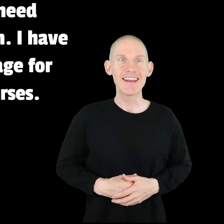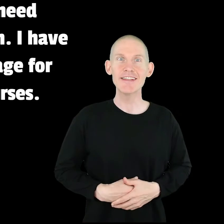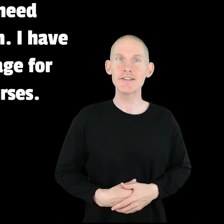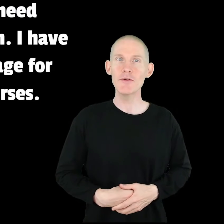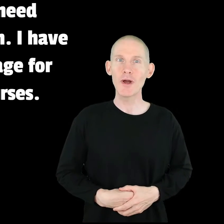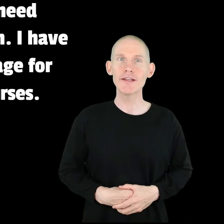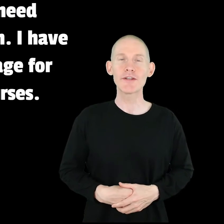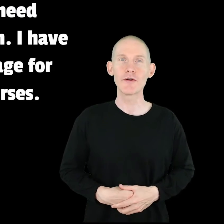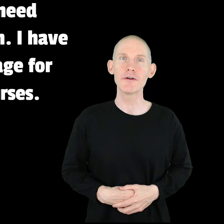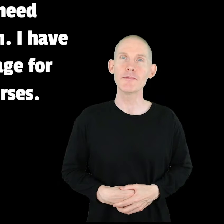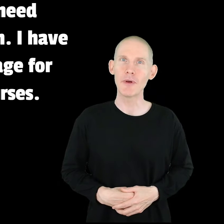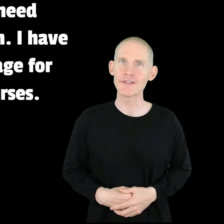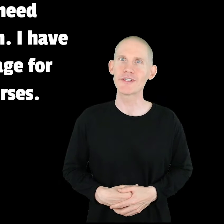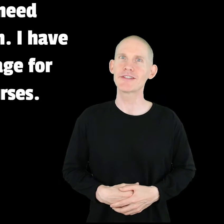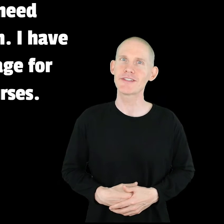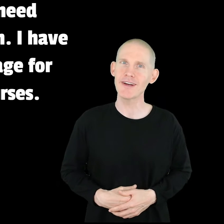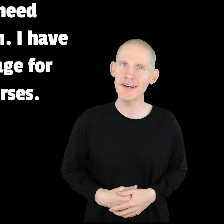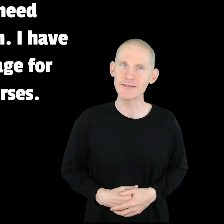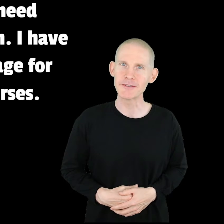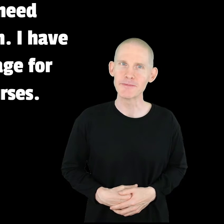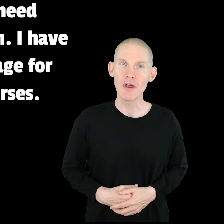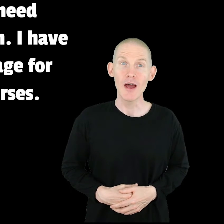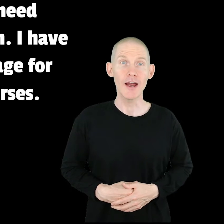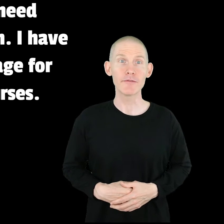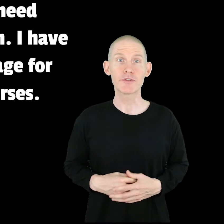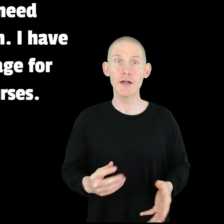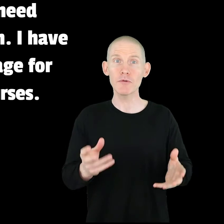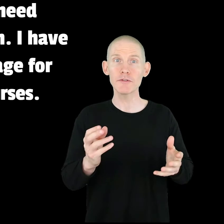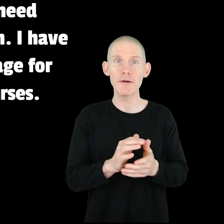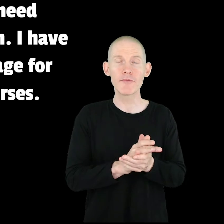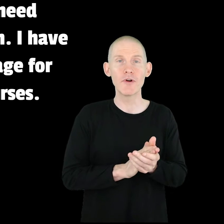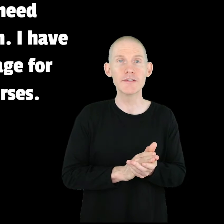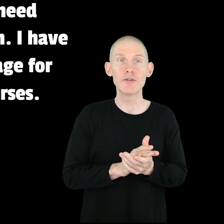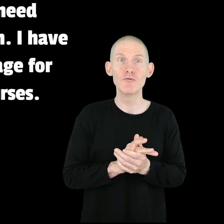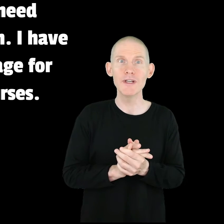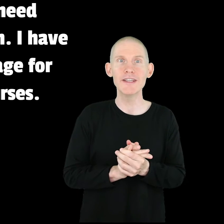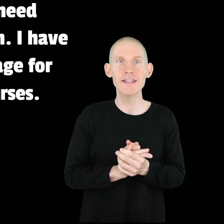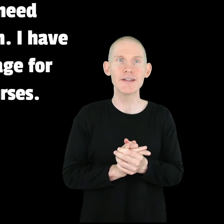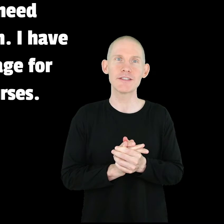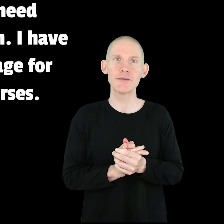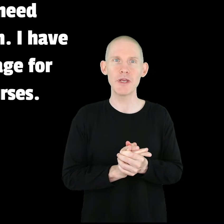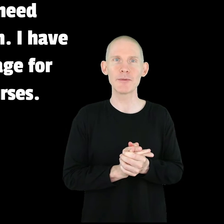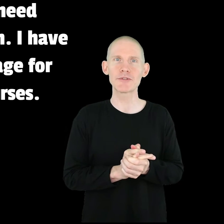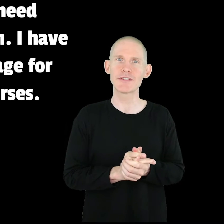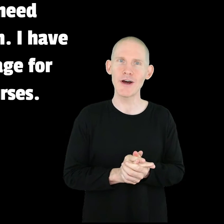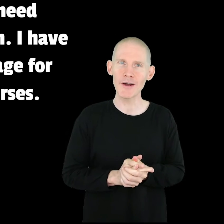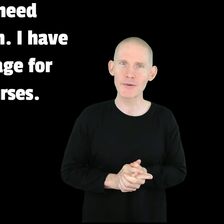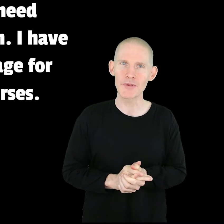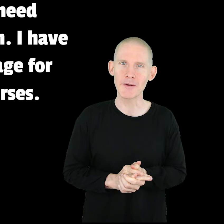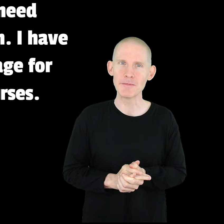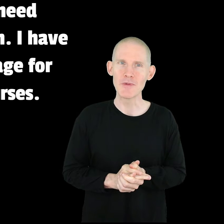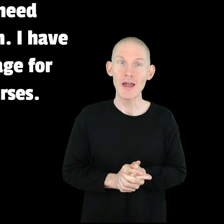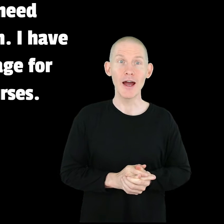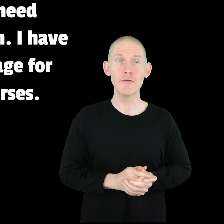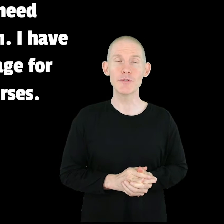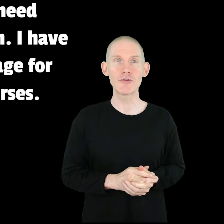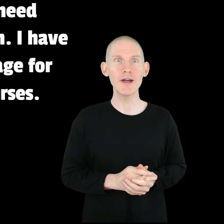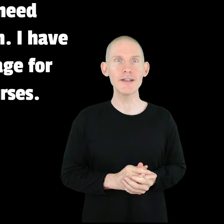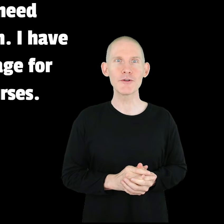Easy way to learn basic signs. I have several deaf friends and really need this to be able to talk with them. I have been trying to learn